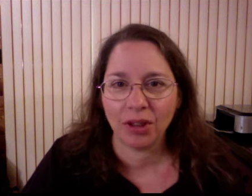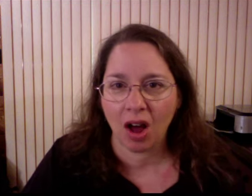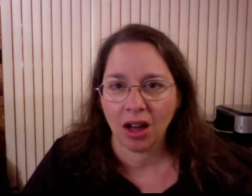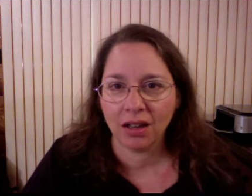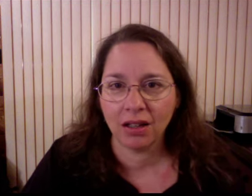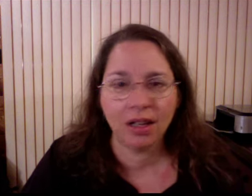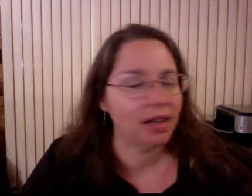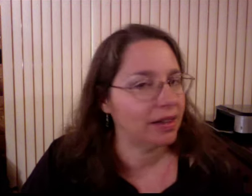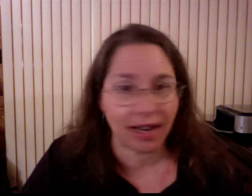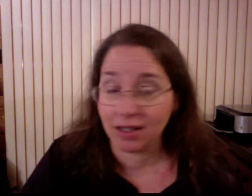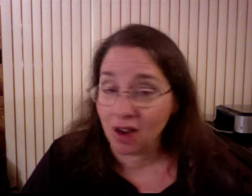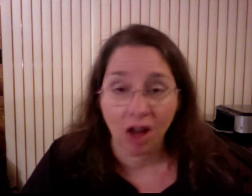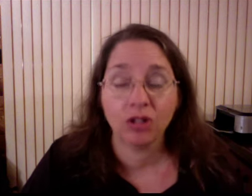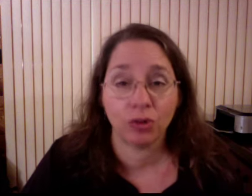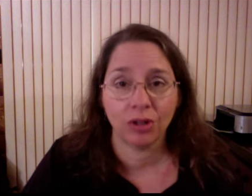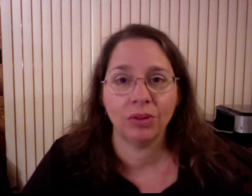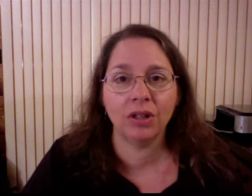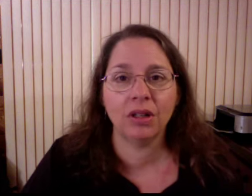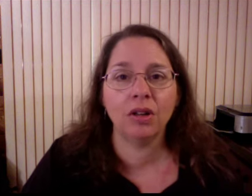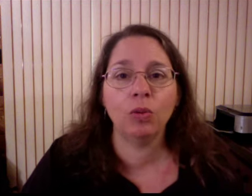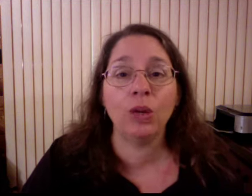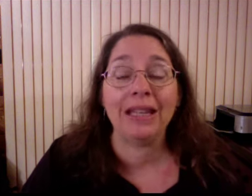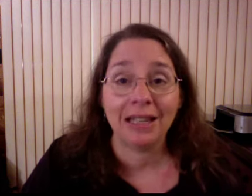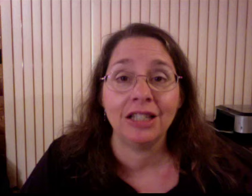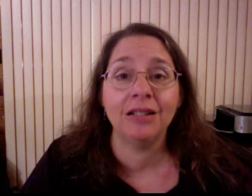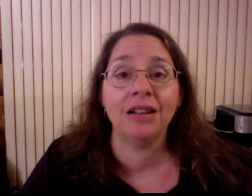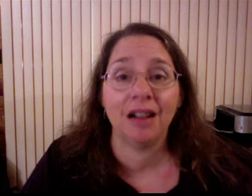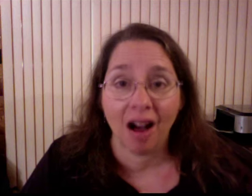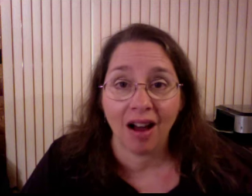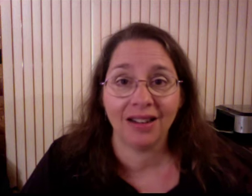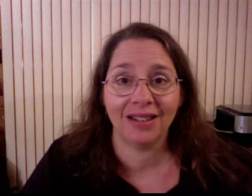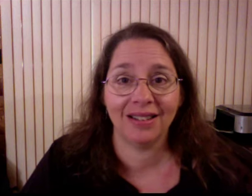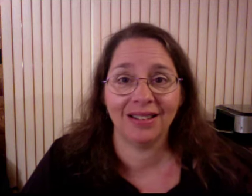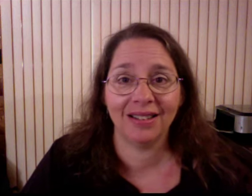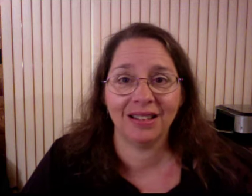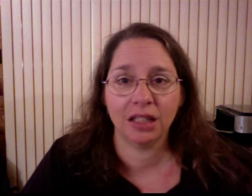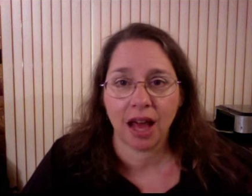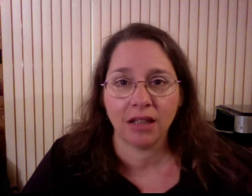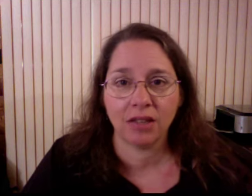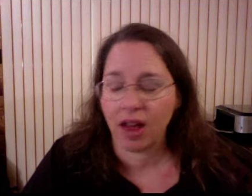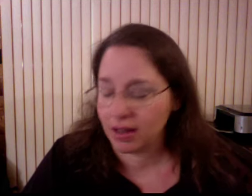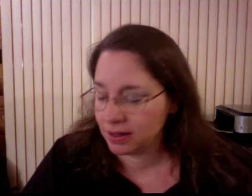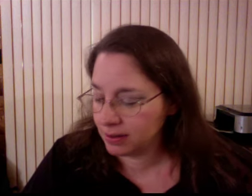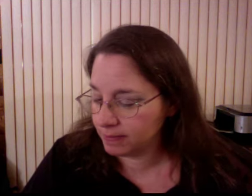God. That is not true. We need God to satisfy us.